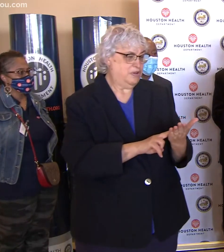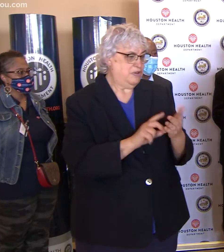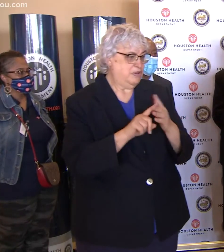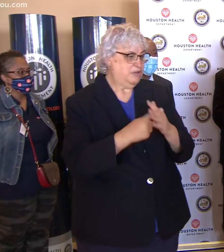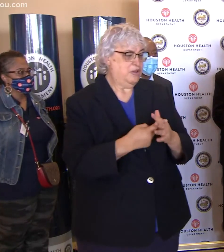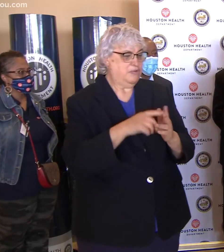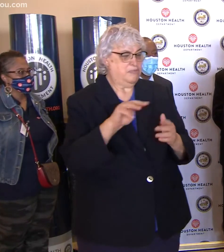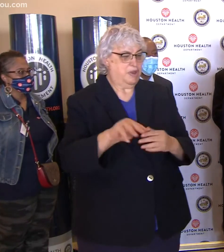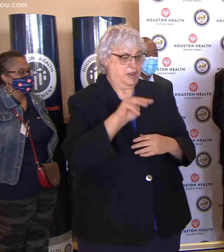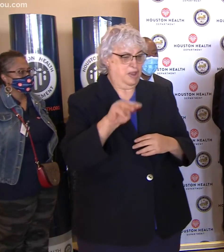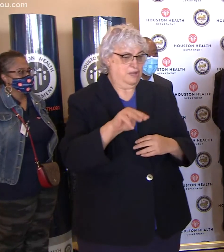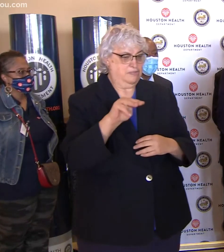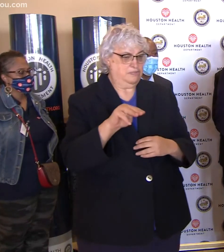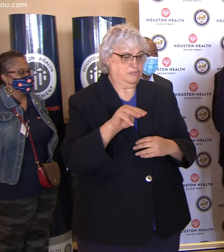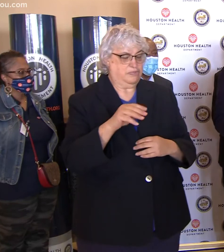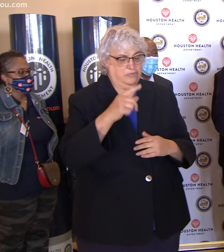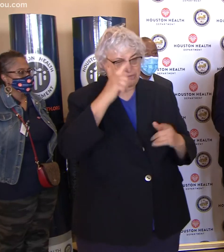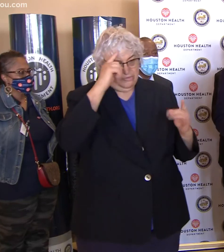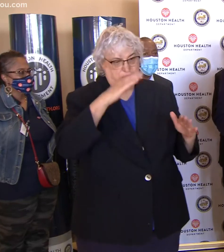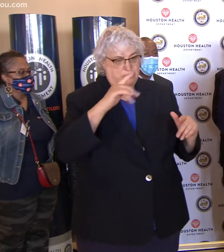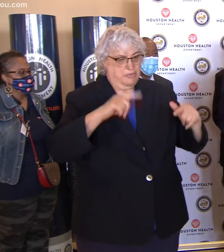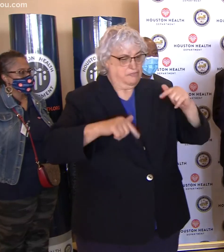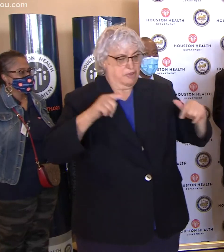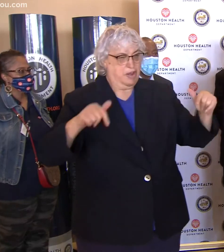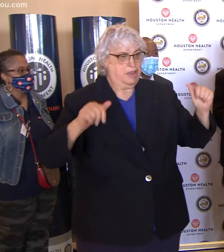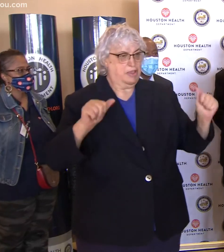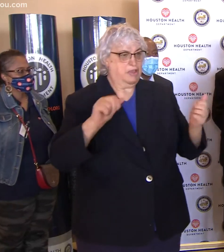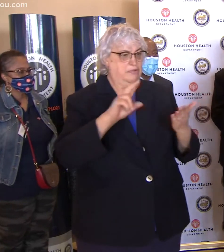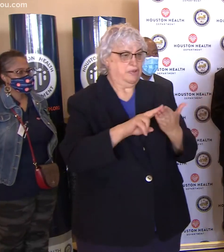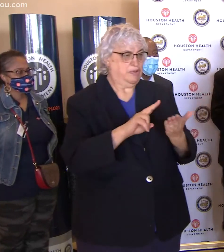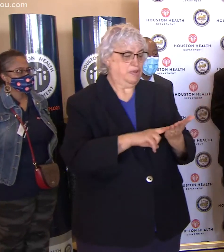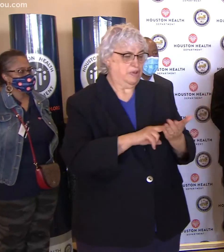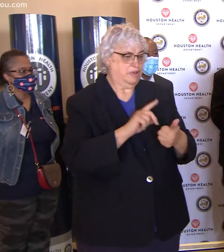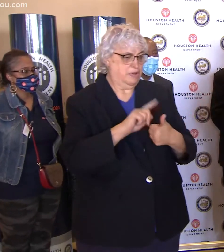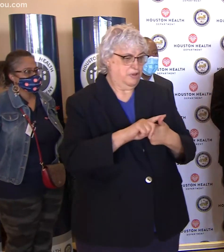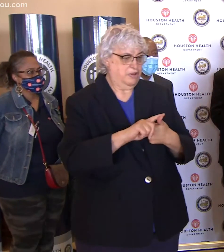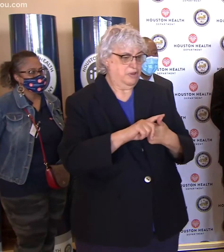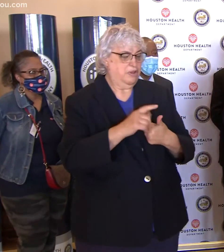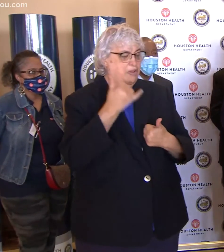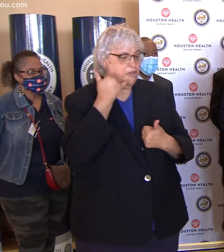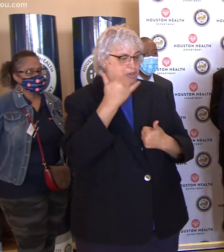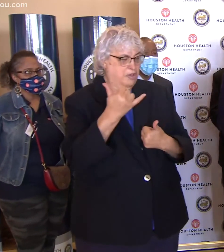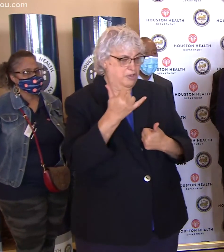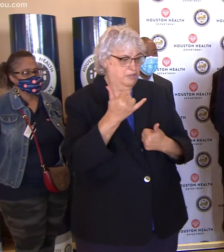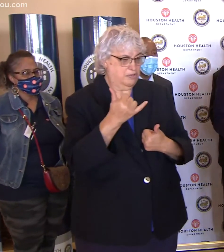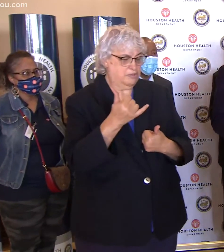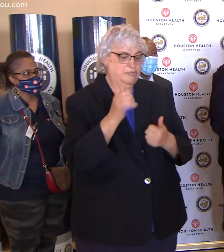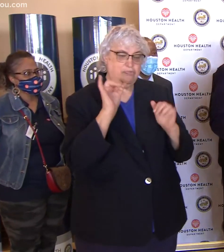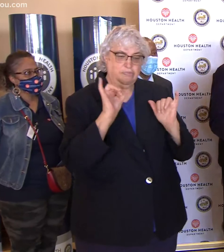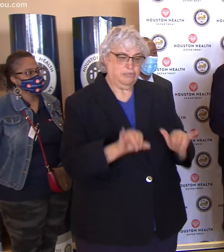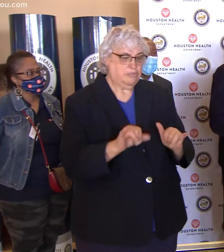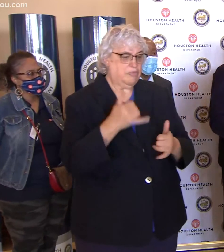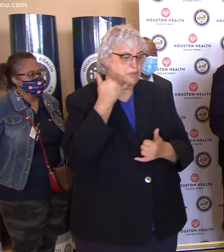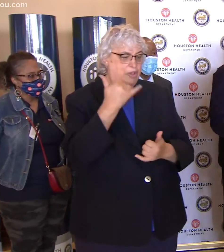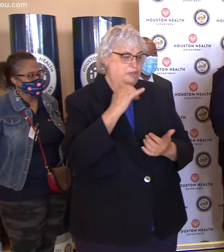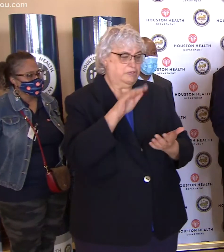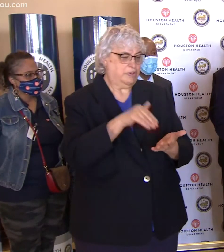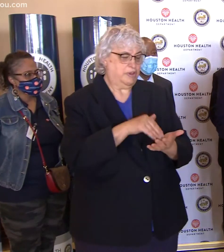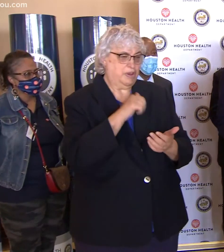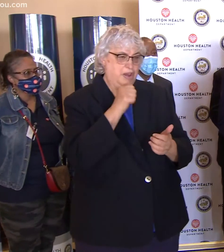Starting Monday, we hope to have a variety of ways that they can register, including calling in. We have to maintain that call center because we